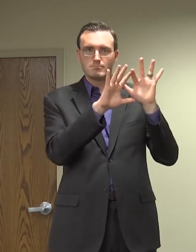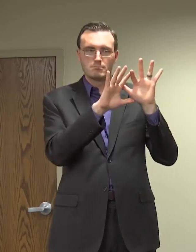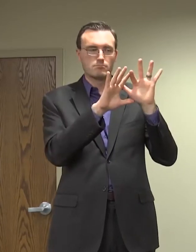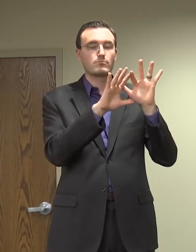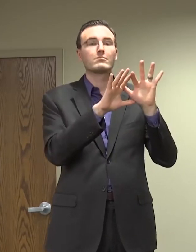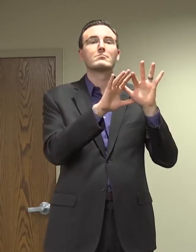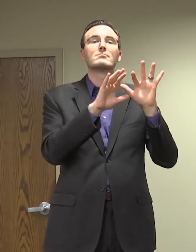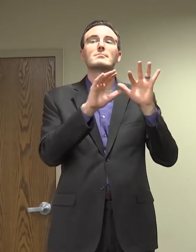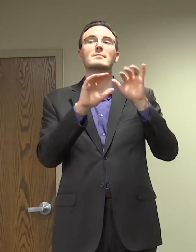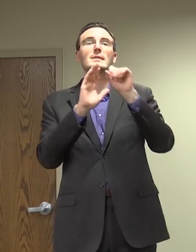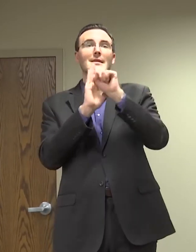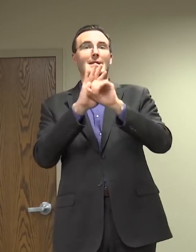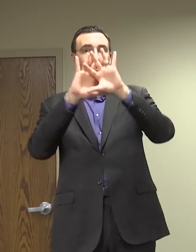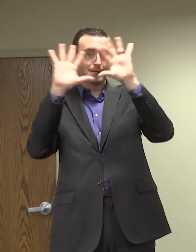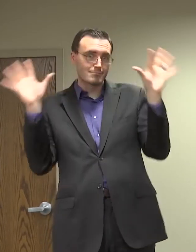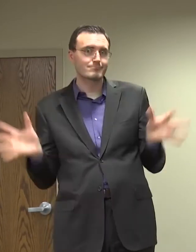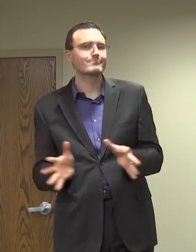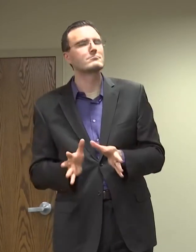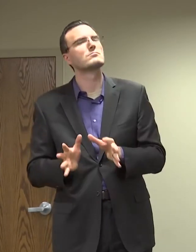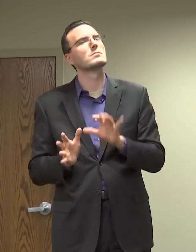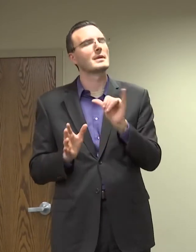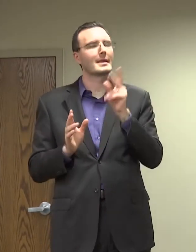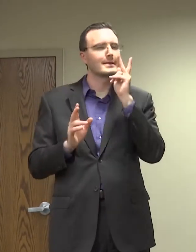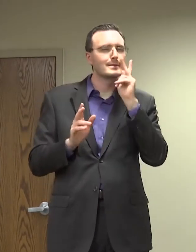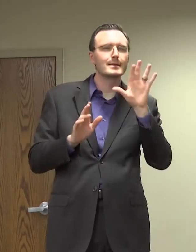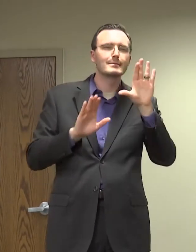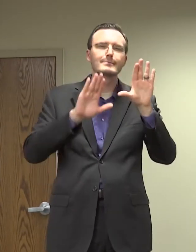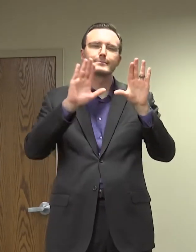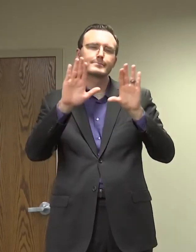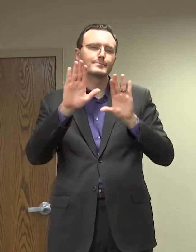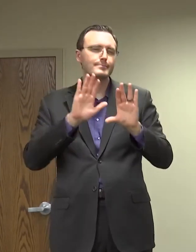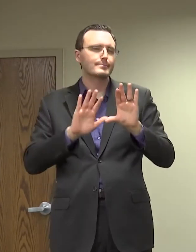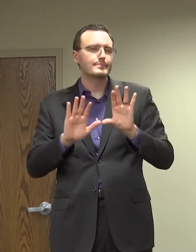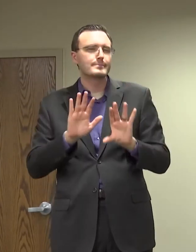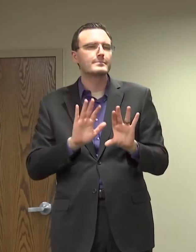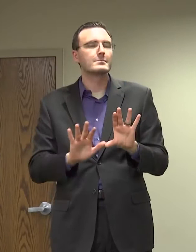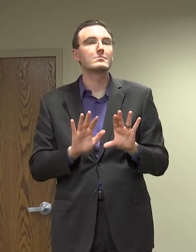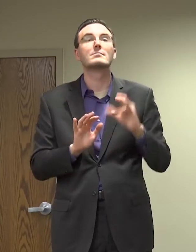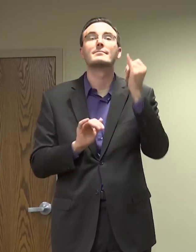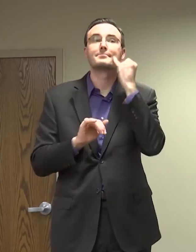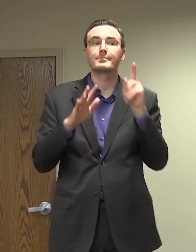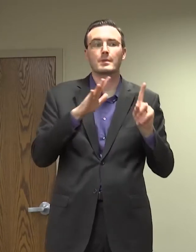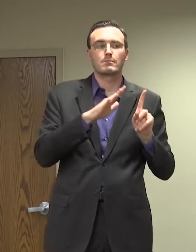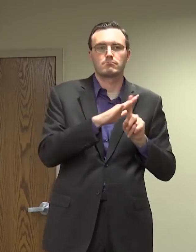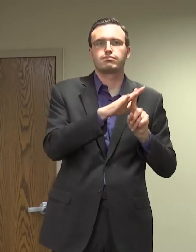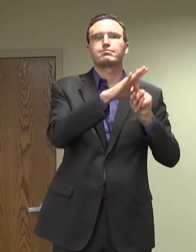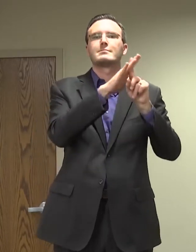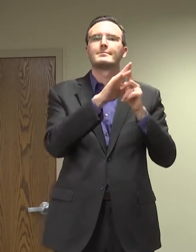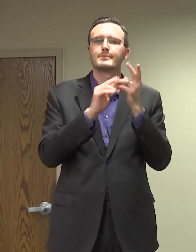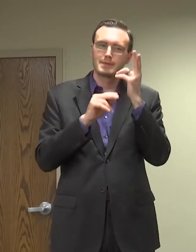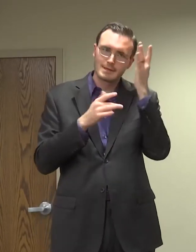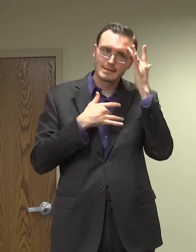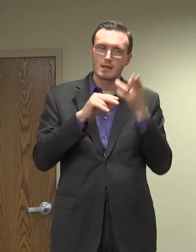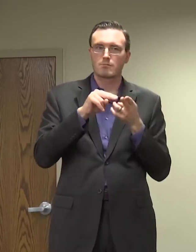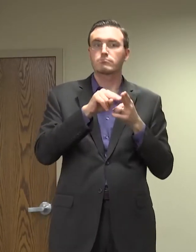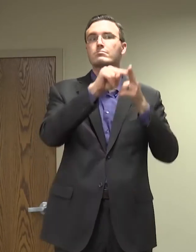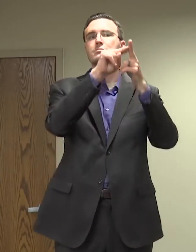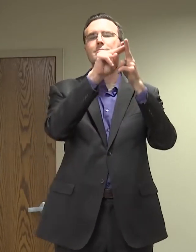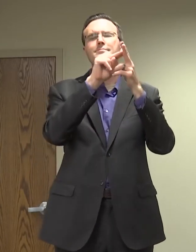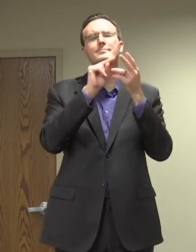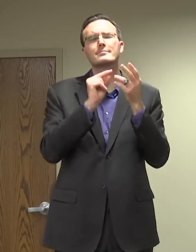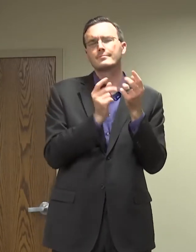take and we look at that framework for what kinds of rollbacks would we need to take if there was a resurgence in